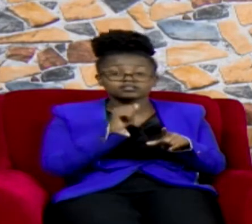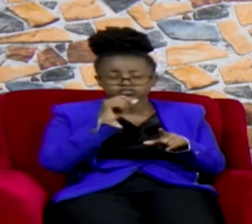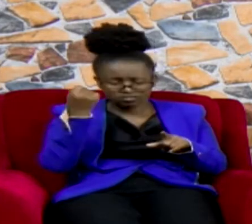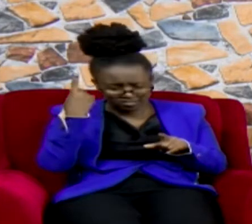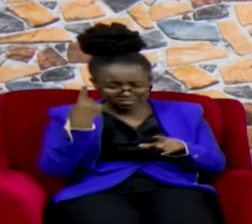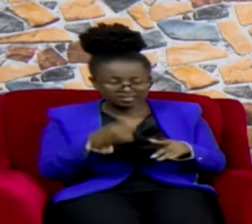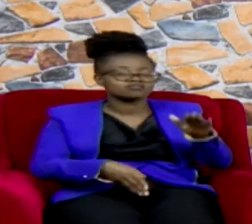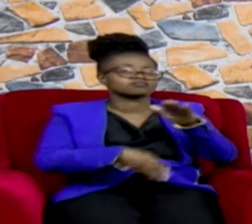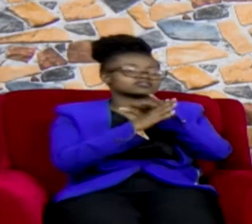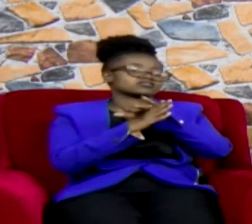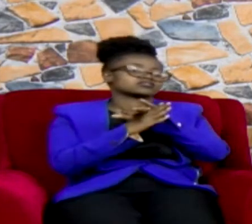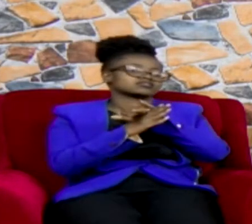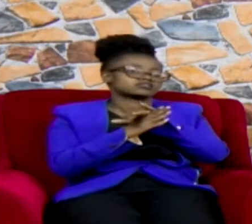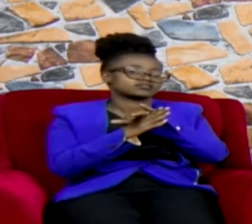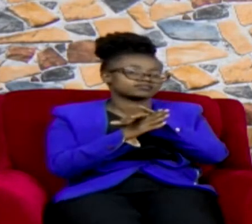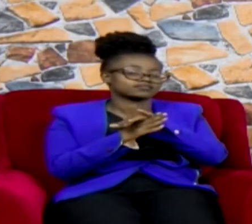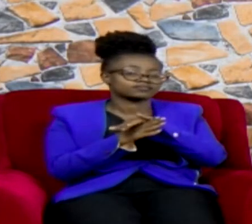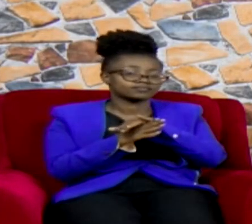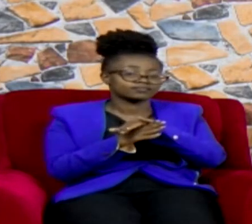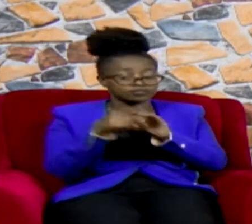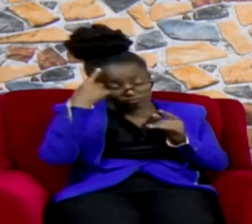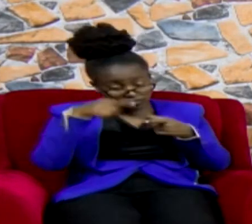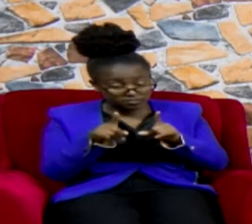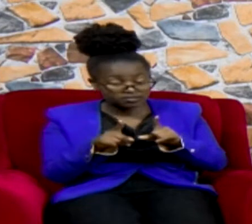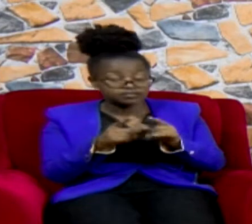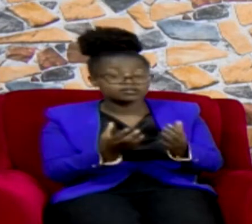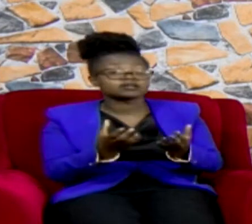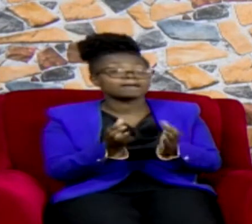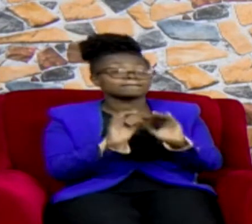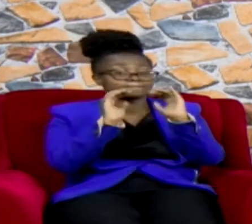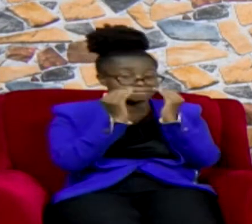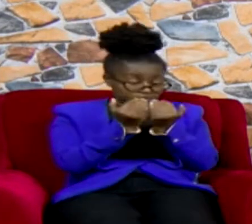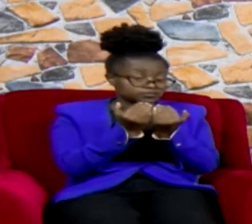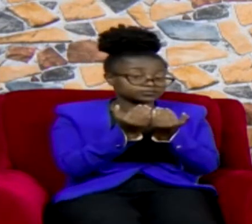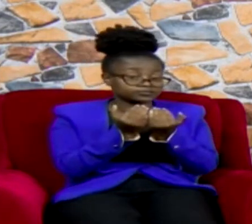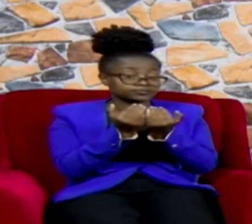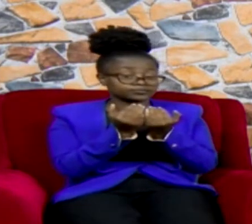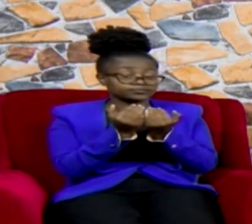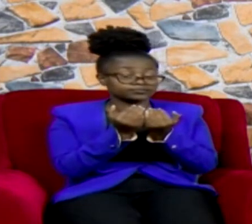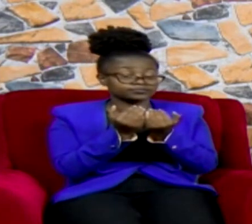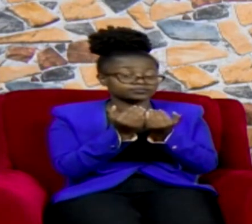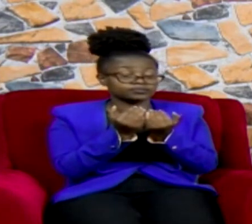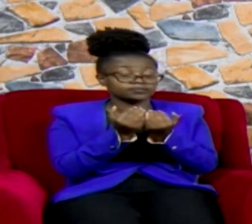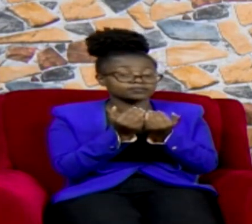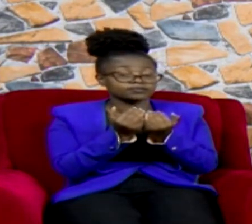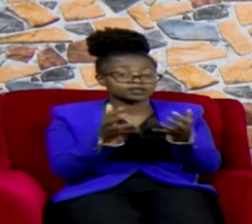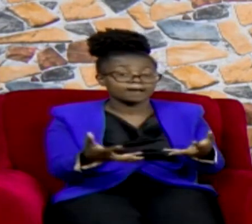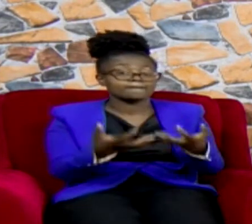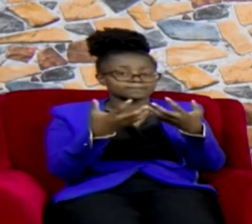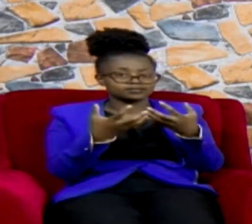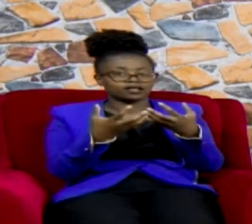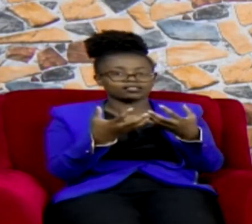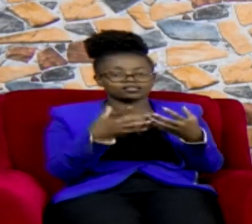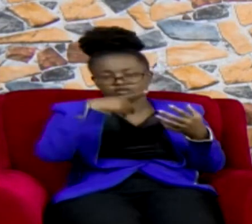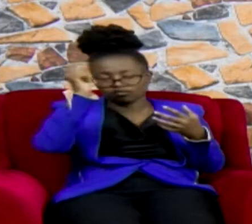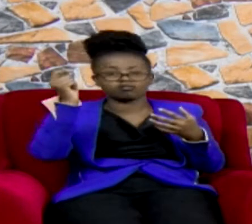that concept of, oh, I put it down, I kick it to you. For him, it is a ball, and he gets, that attachment that they have. So he picks the ball up and